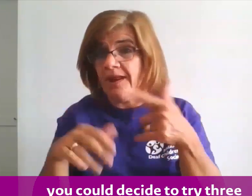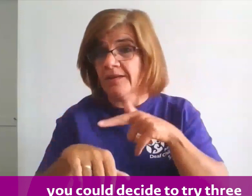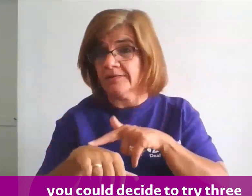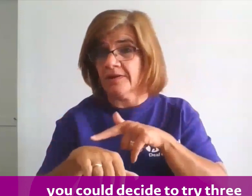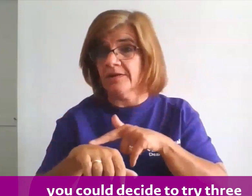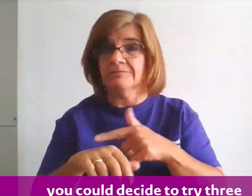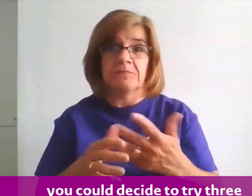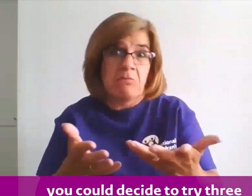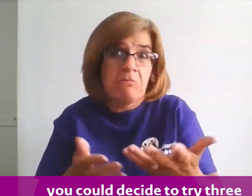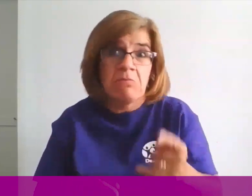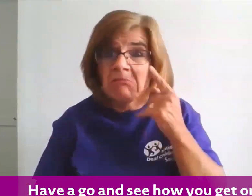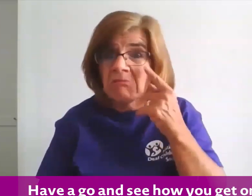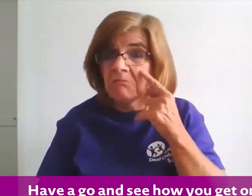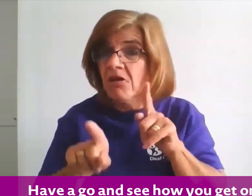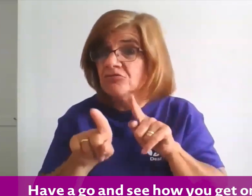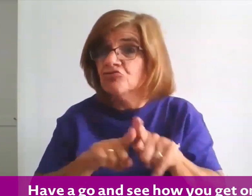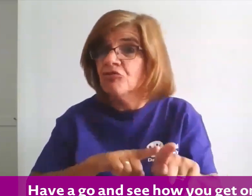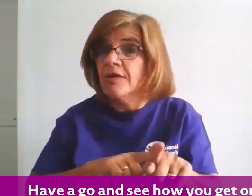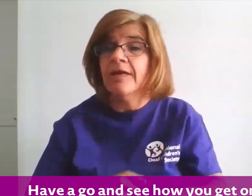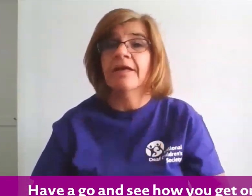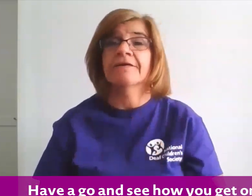5 or 10. Have a go and see how you get on.